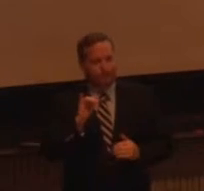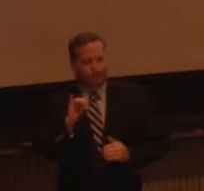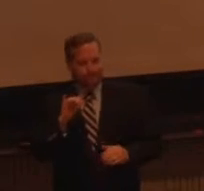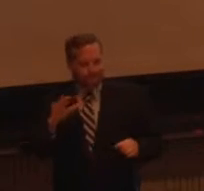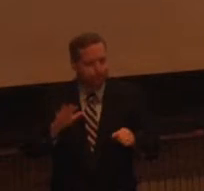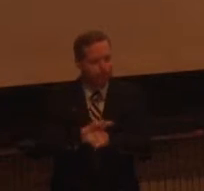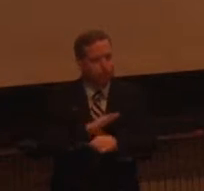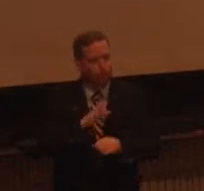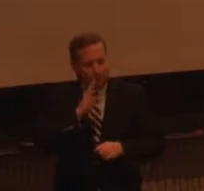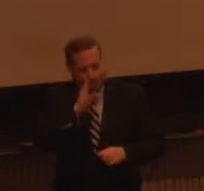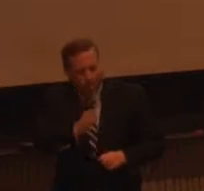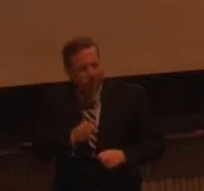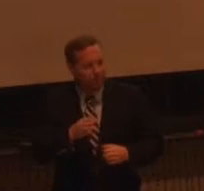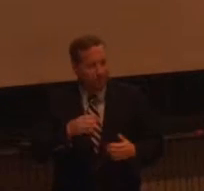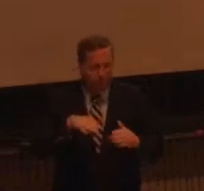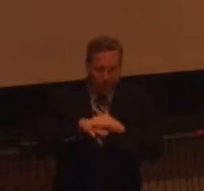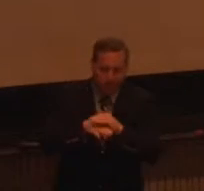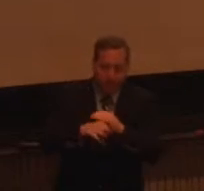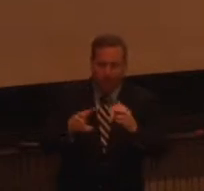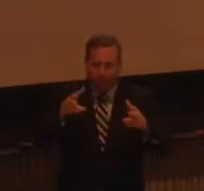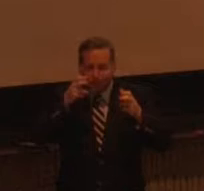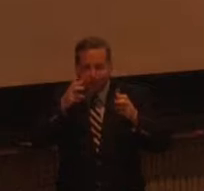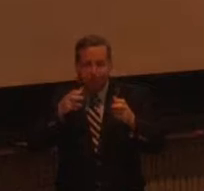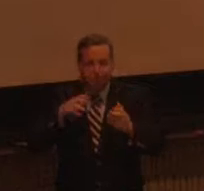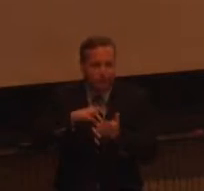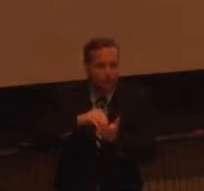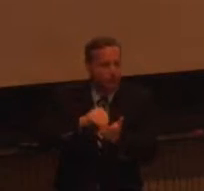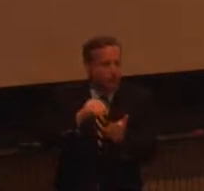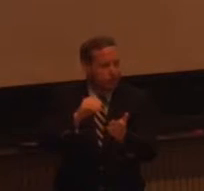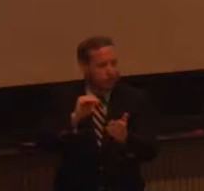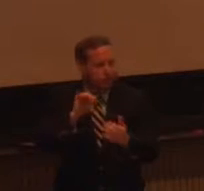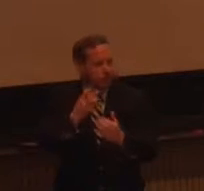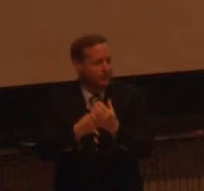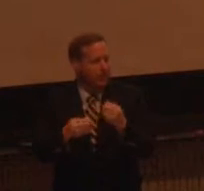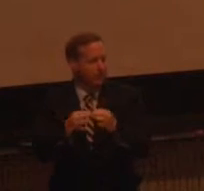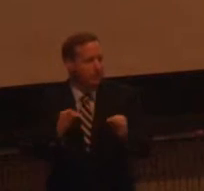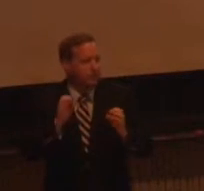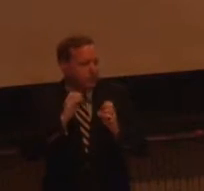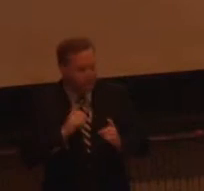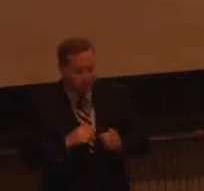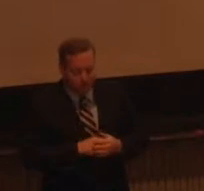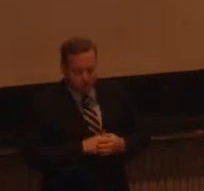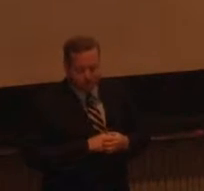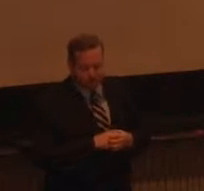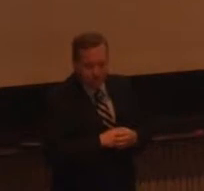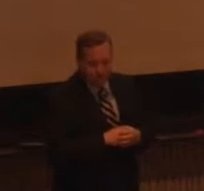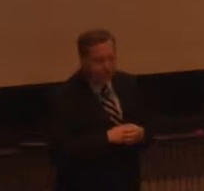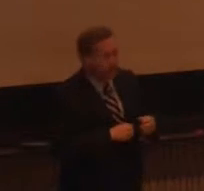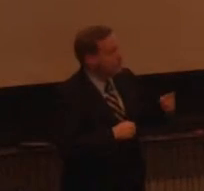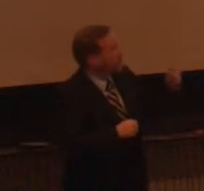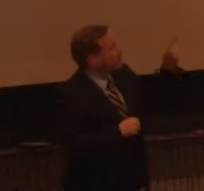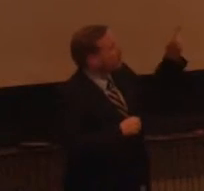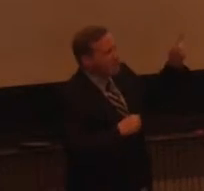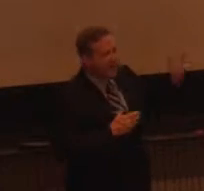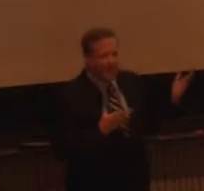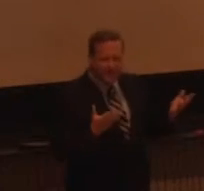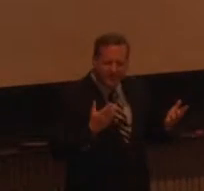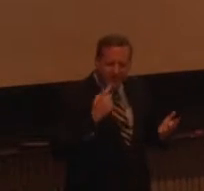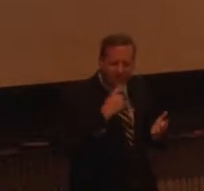and how effective that interaction is. In a deaf environment or a signing environment, then those same students could access